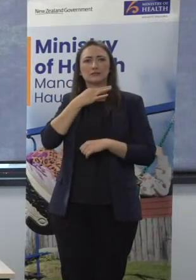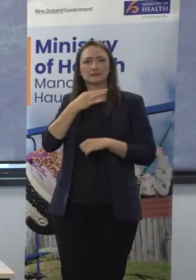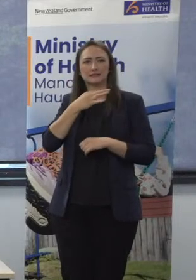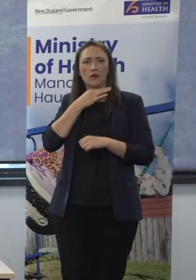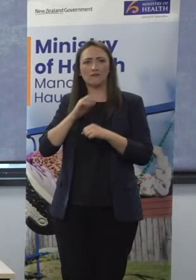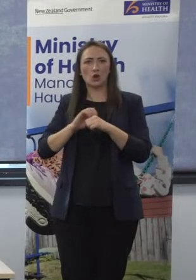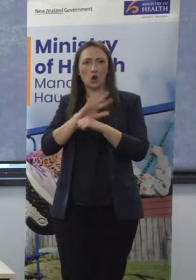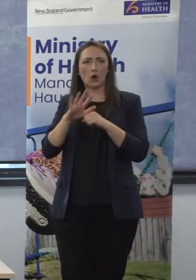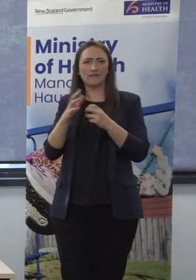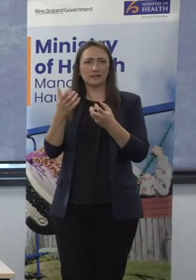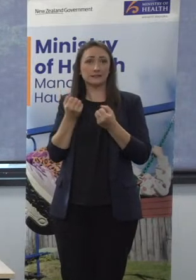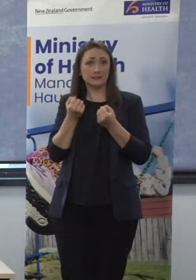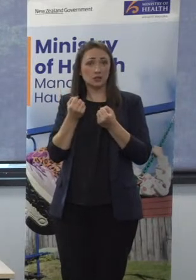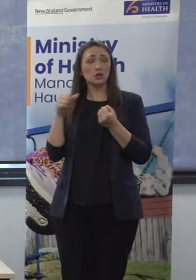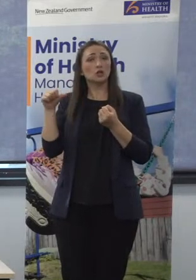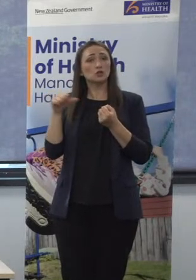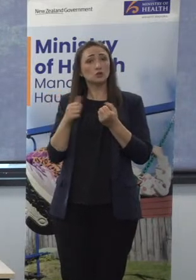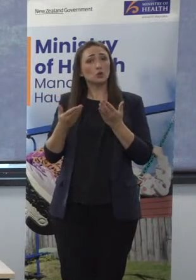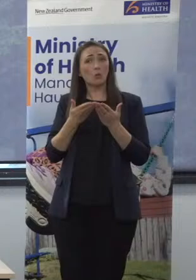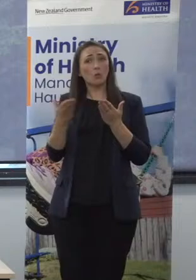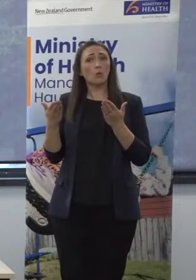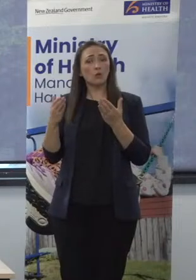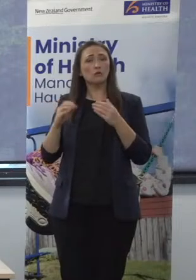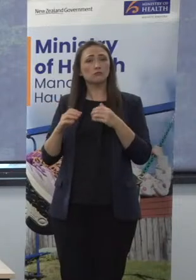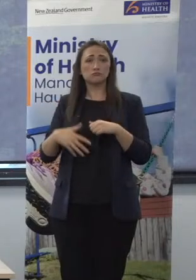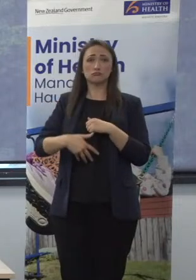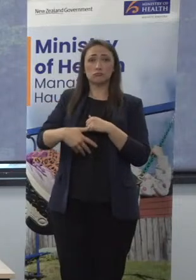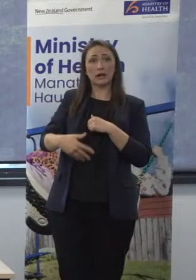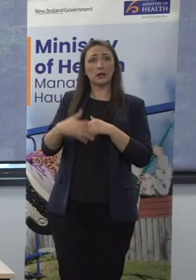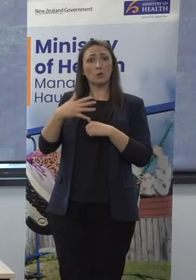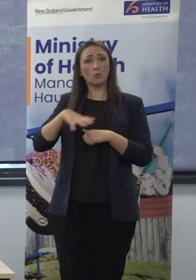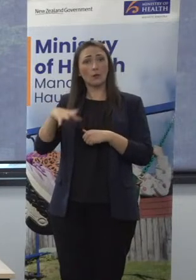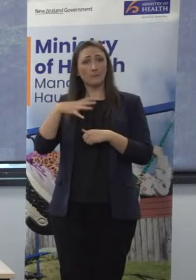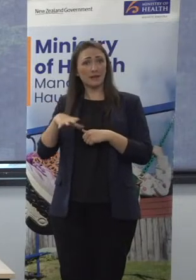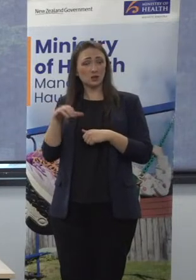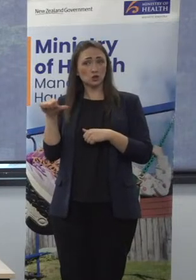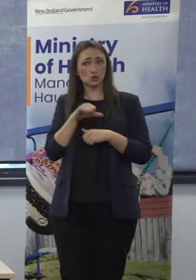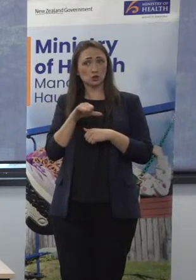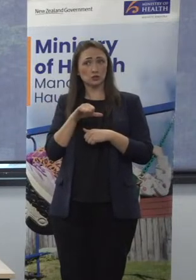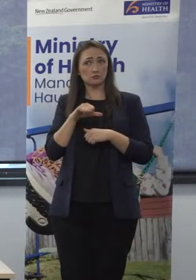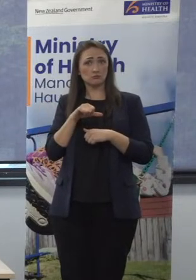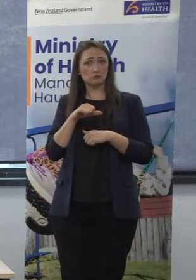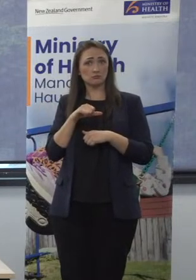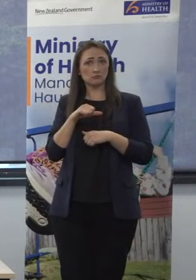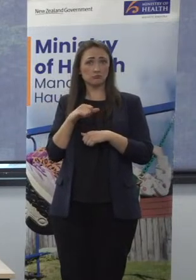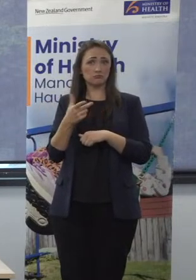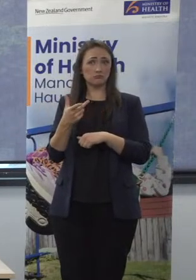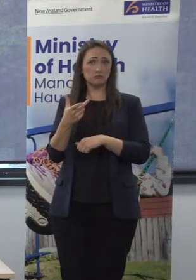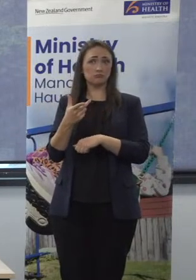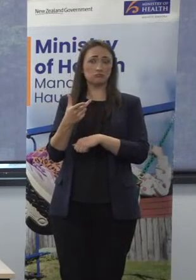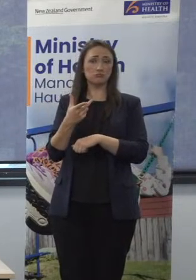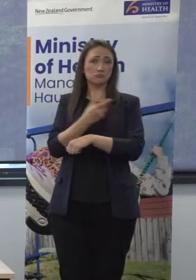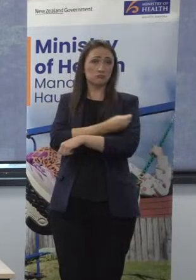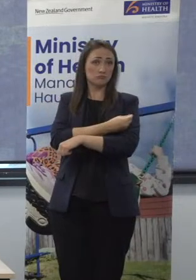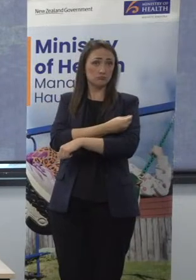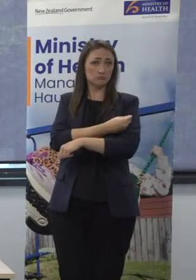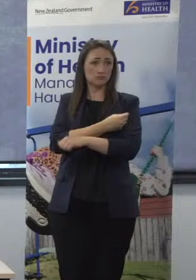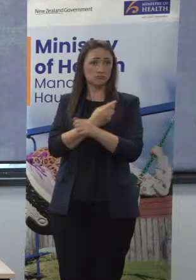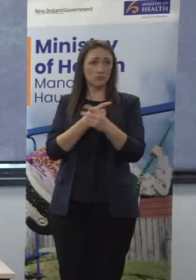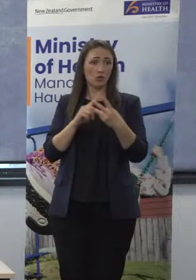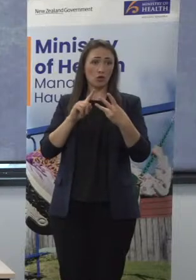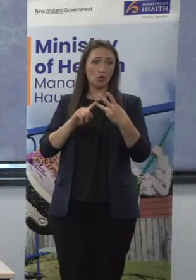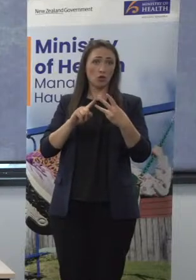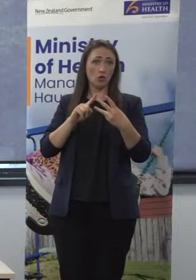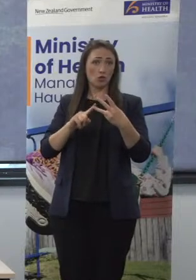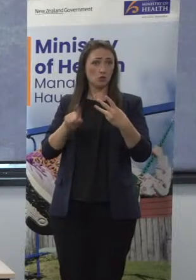seeking boosters, should pregnant women or women who have recently been pregnant make inquiries about